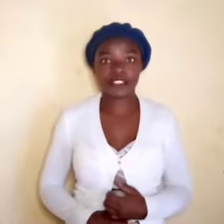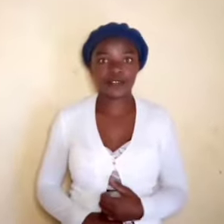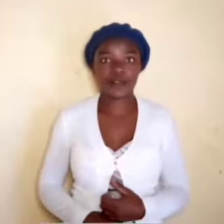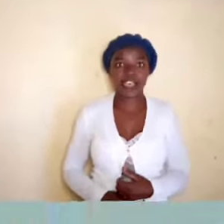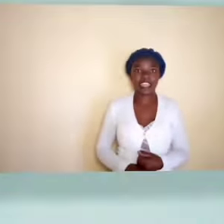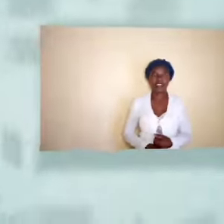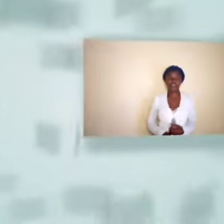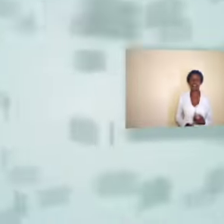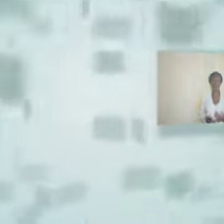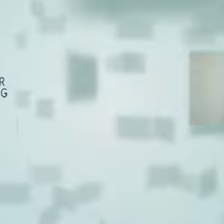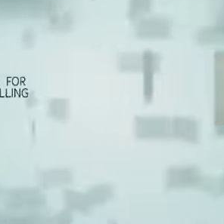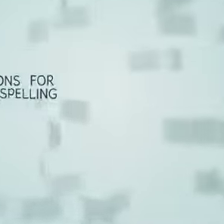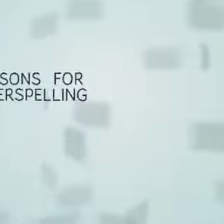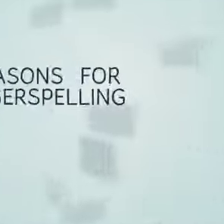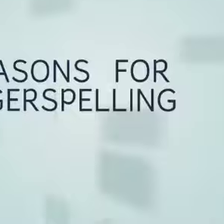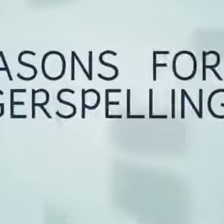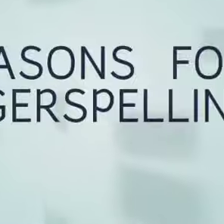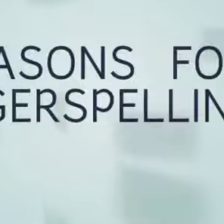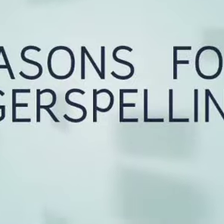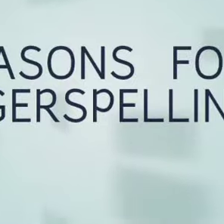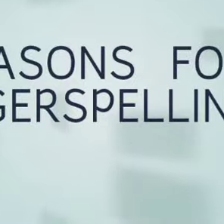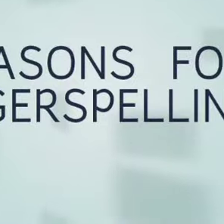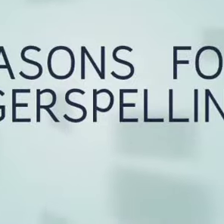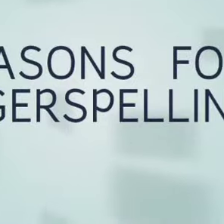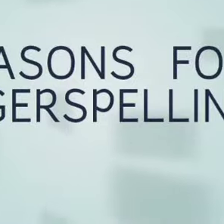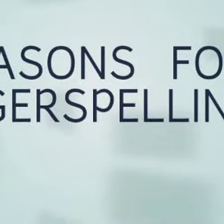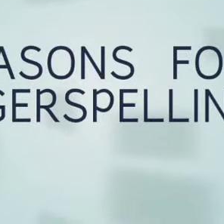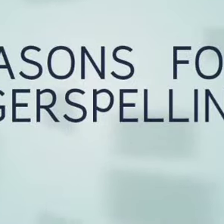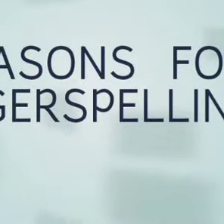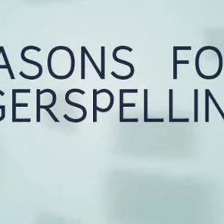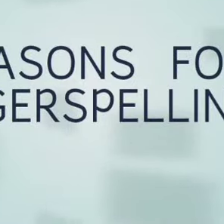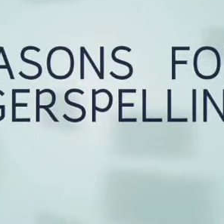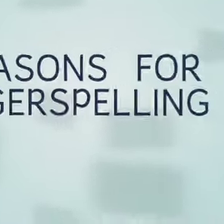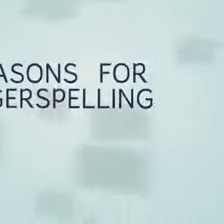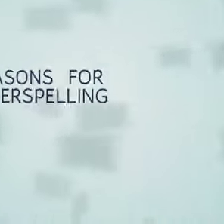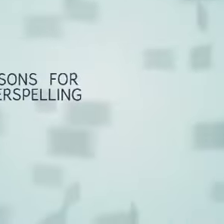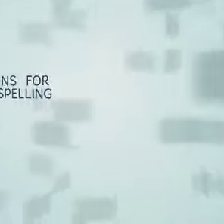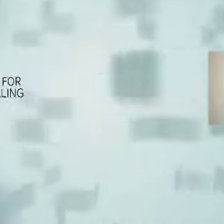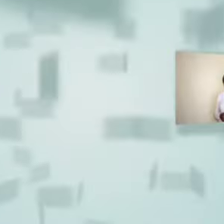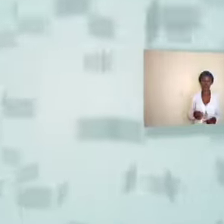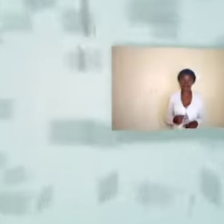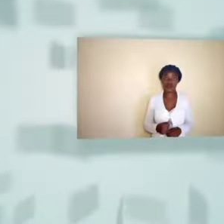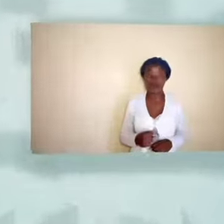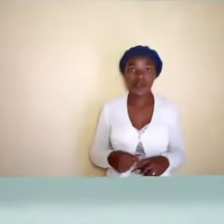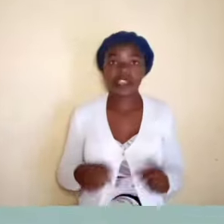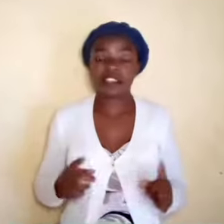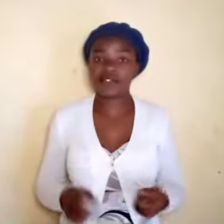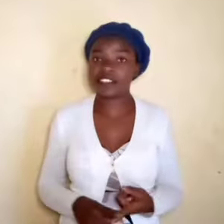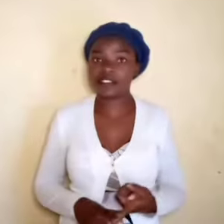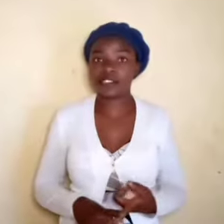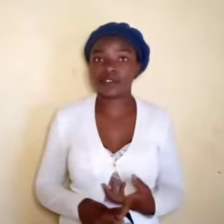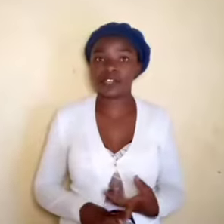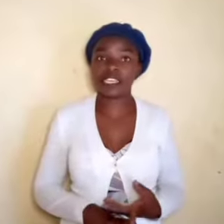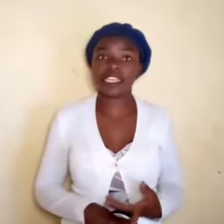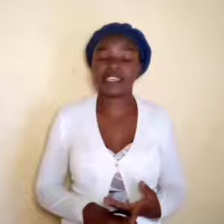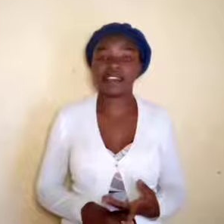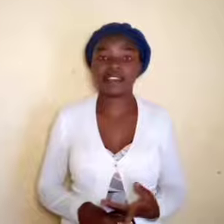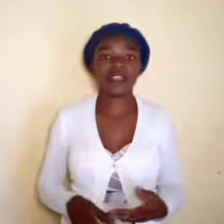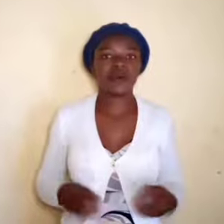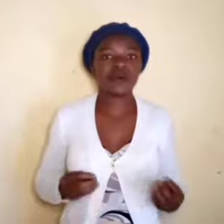look at the reasons why we use fingerspelling. So the first reason is we